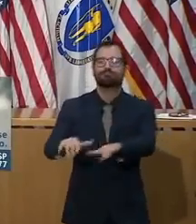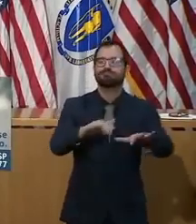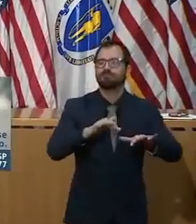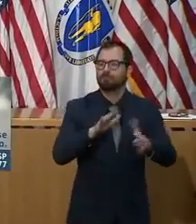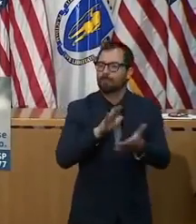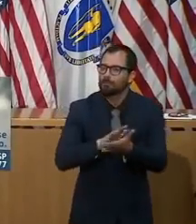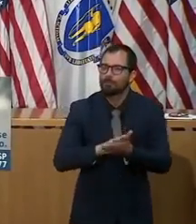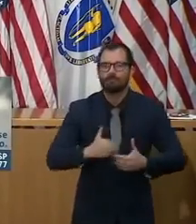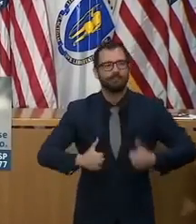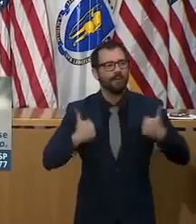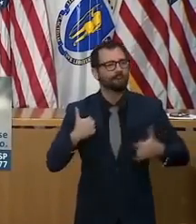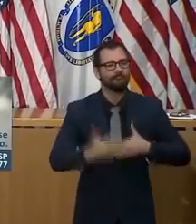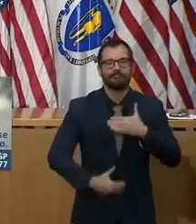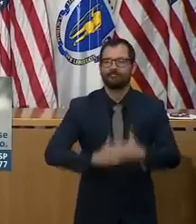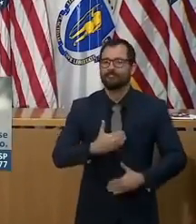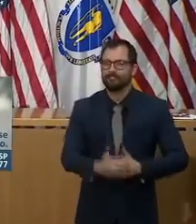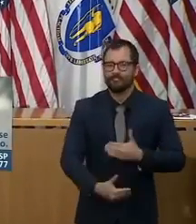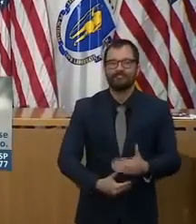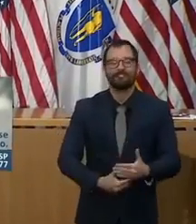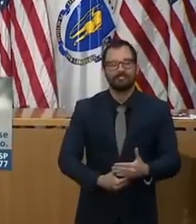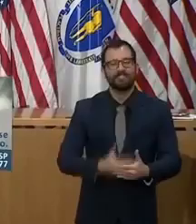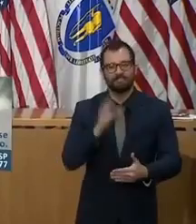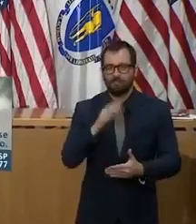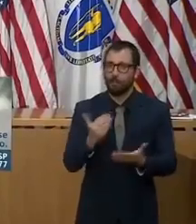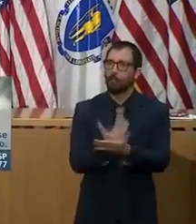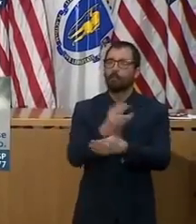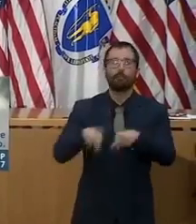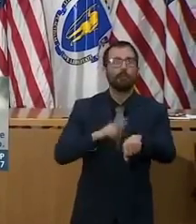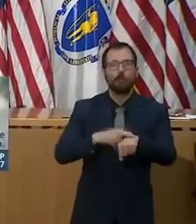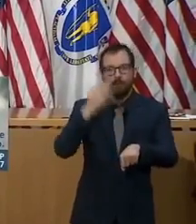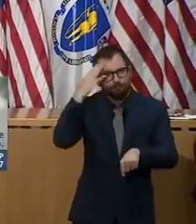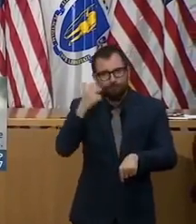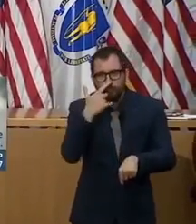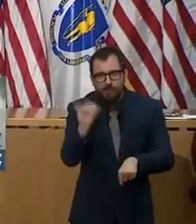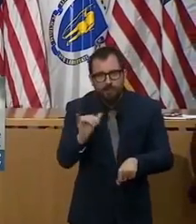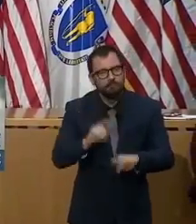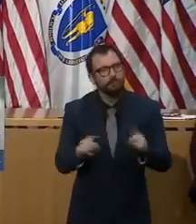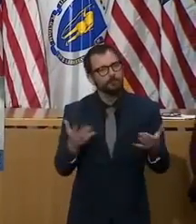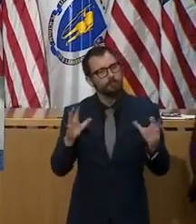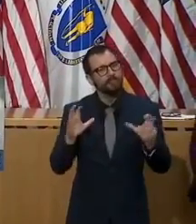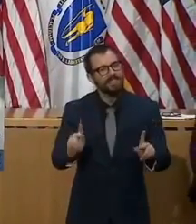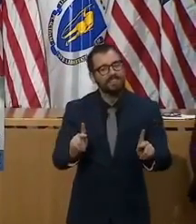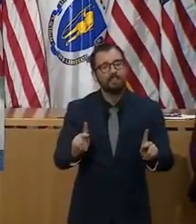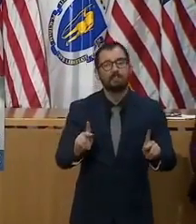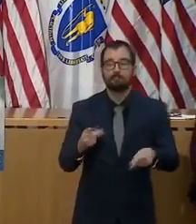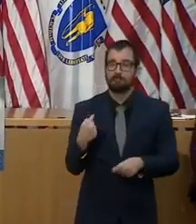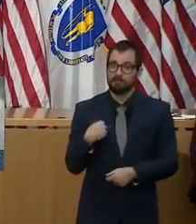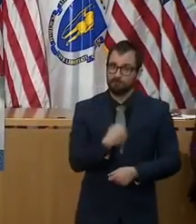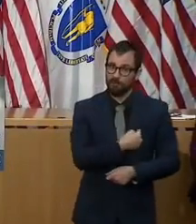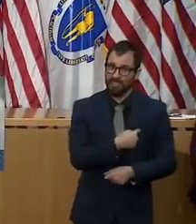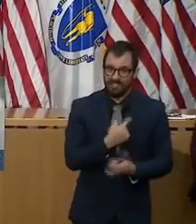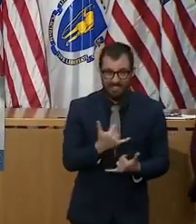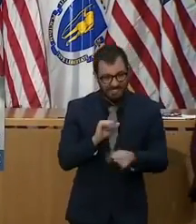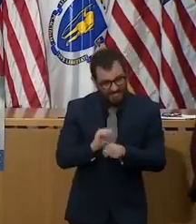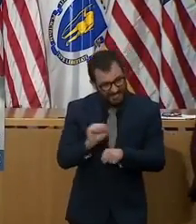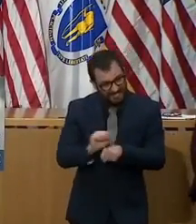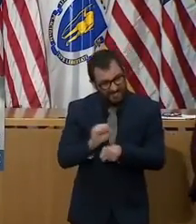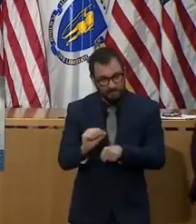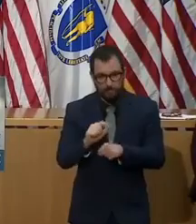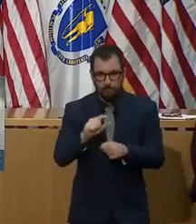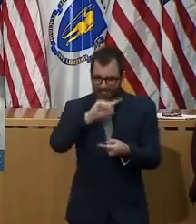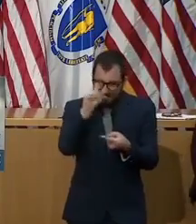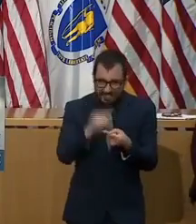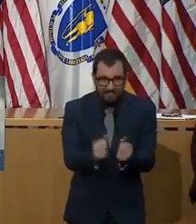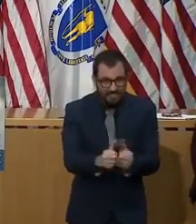spot and stop new cases. The mobility data suggests that our state's efforts to close brick-and-mortar